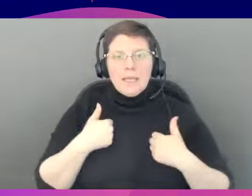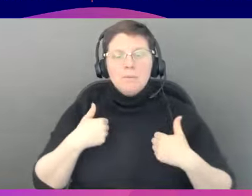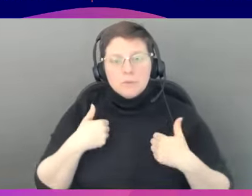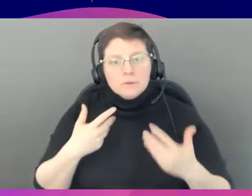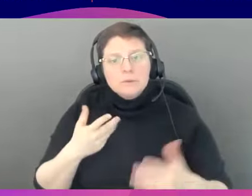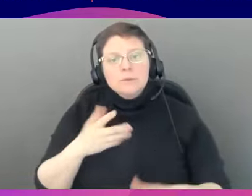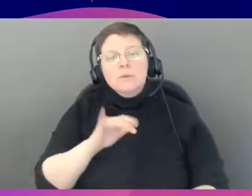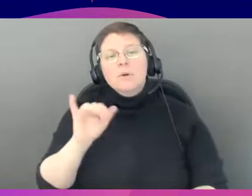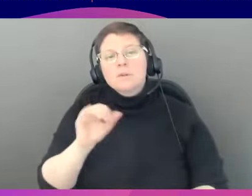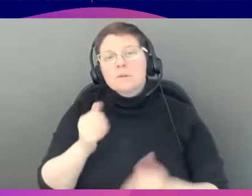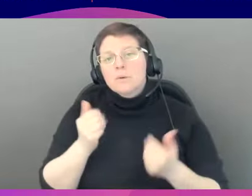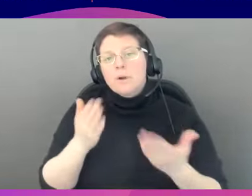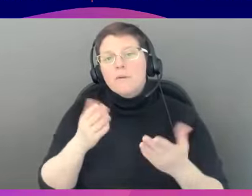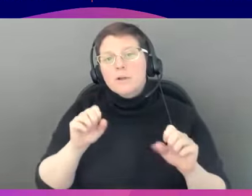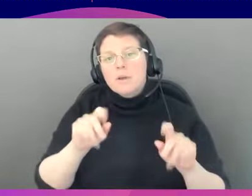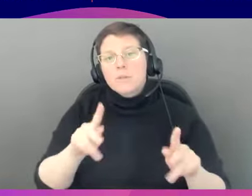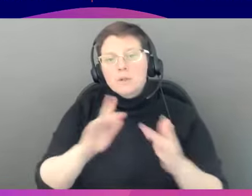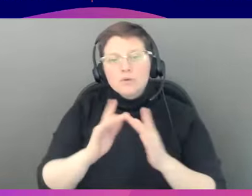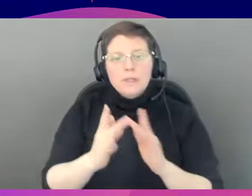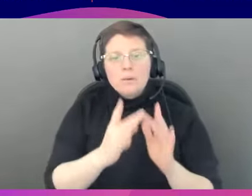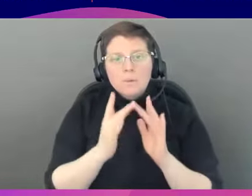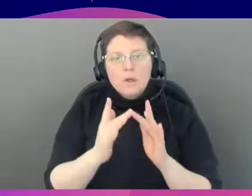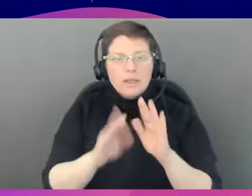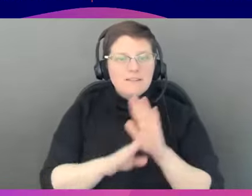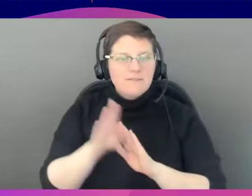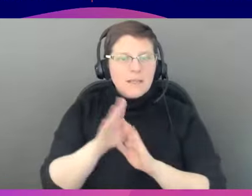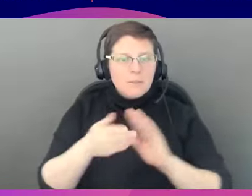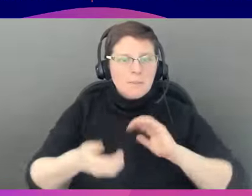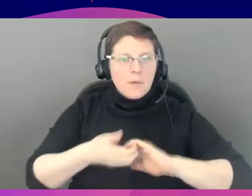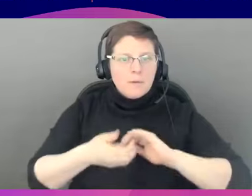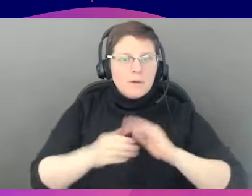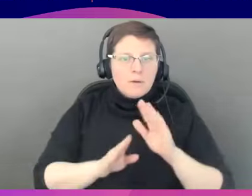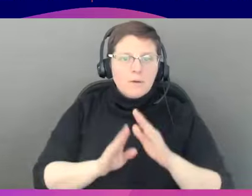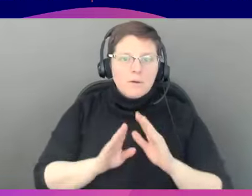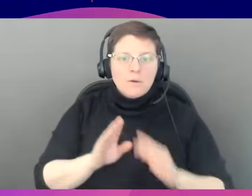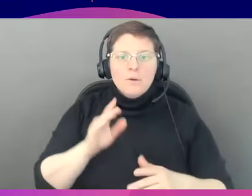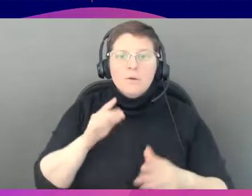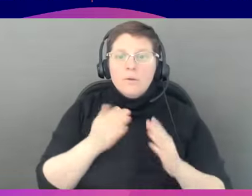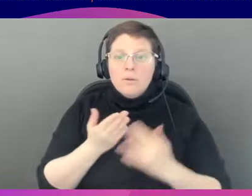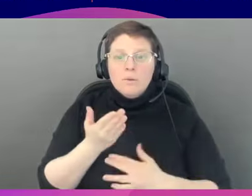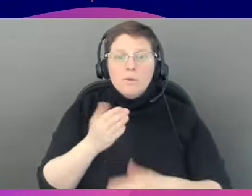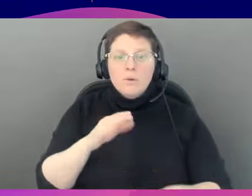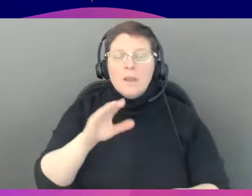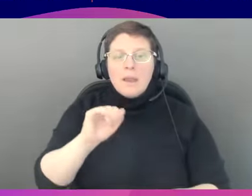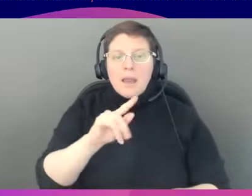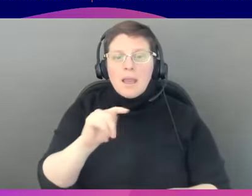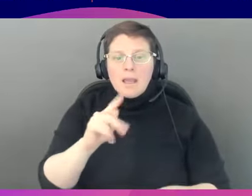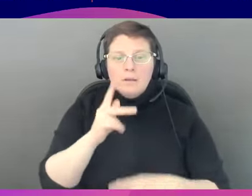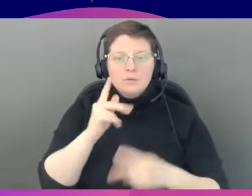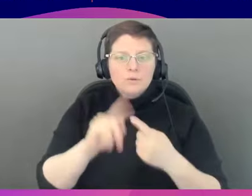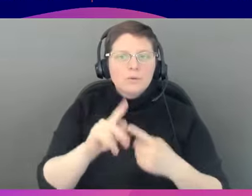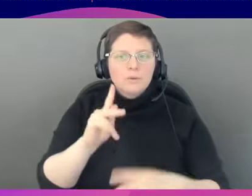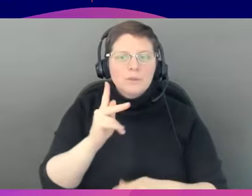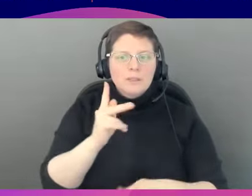an opportunity to network and build partnerships through the ACT to Keep Families Safe community of practice. These are